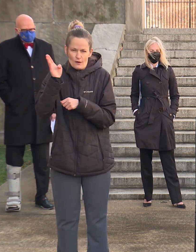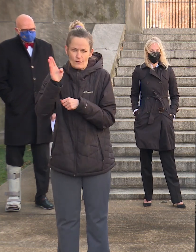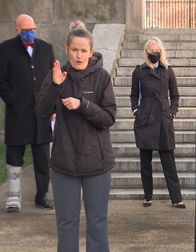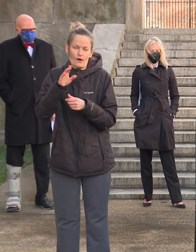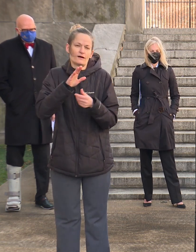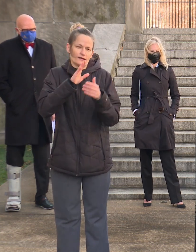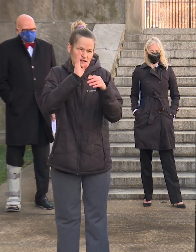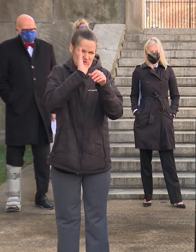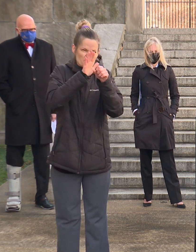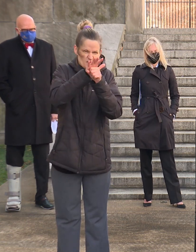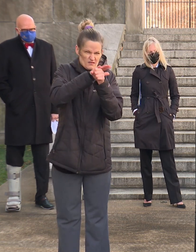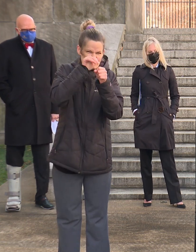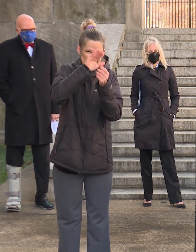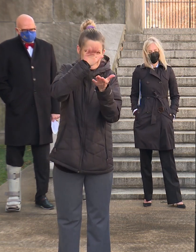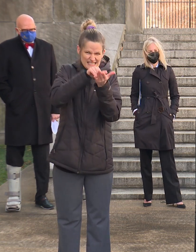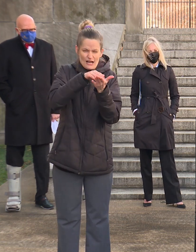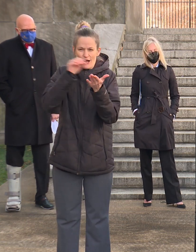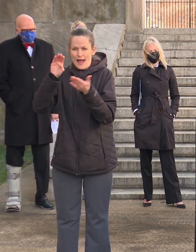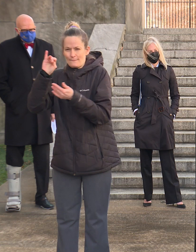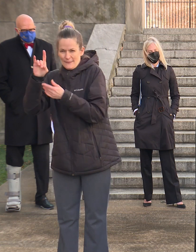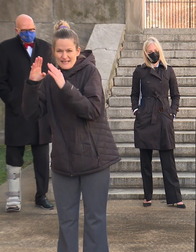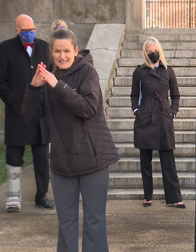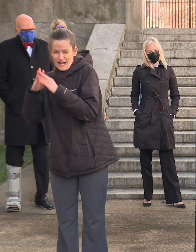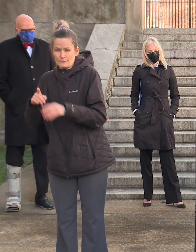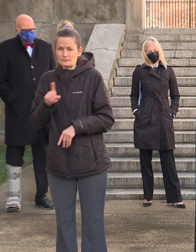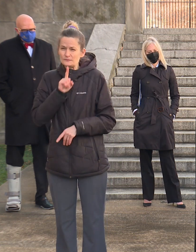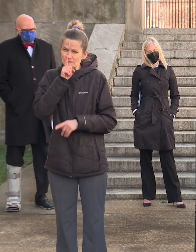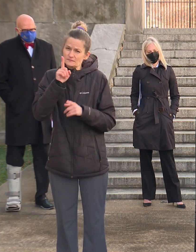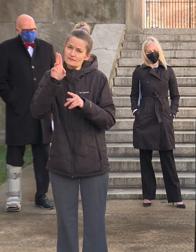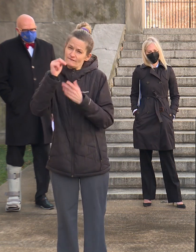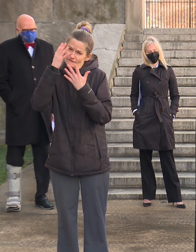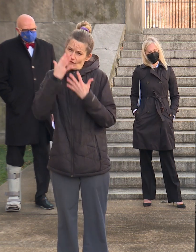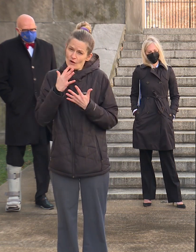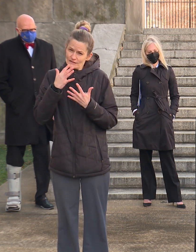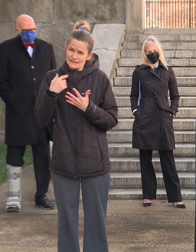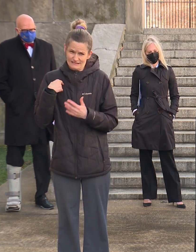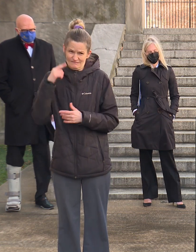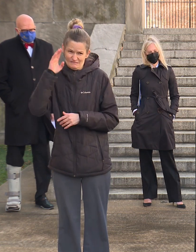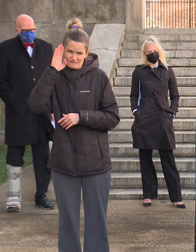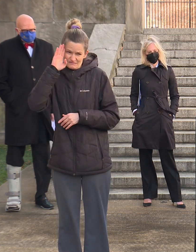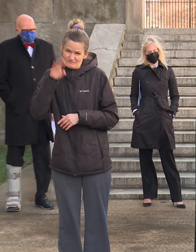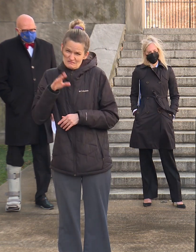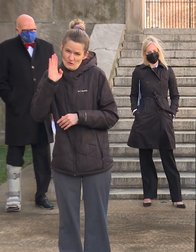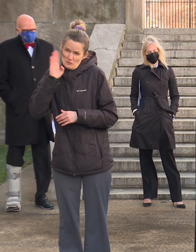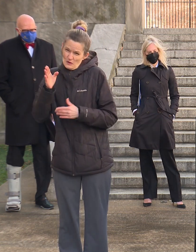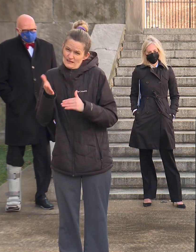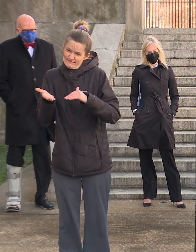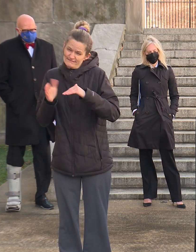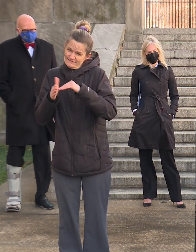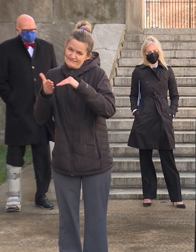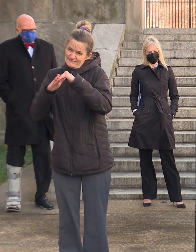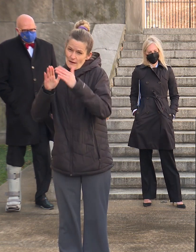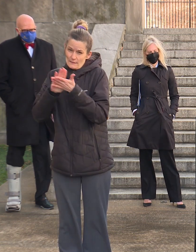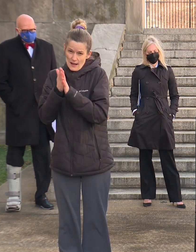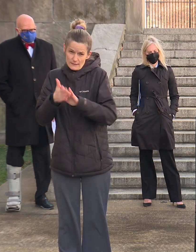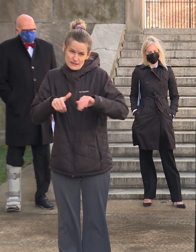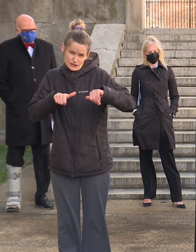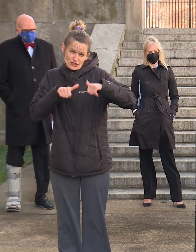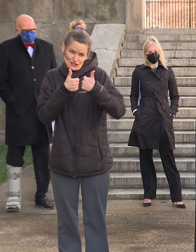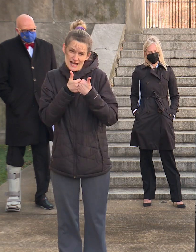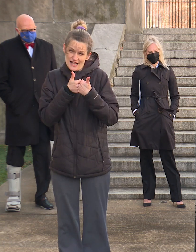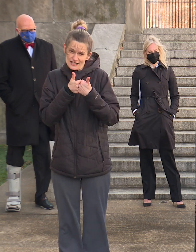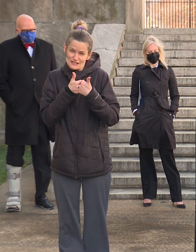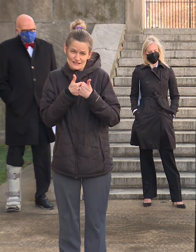Unfortunately, we believe that things will continue to get more challenging, not less challenging, over the next few weeks, with not